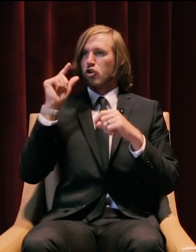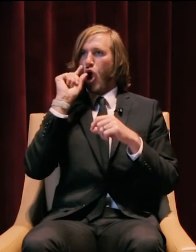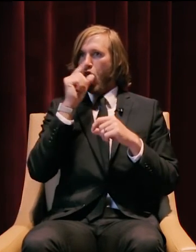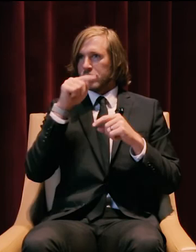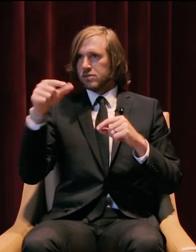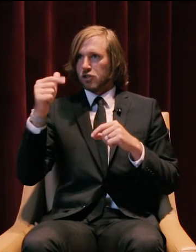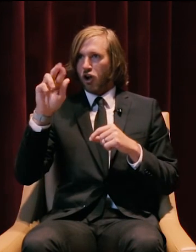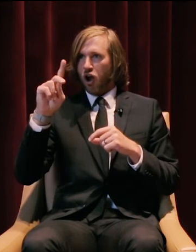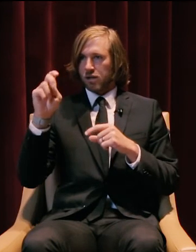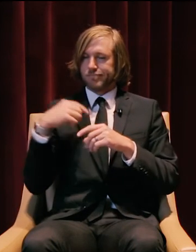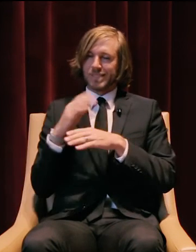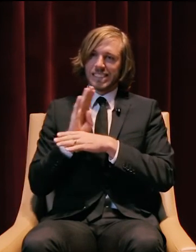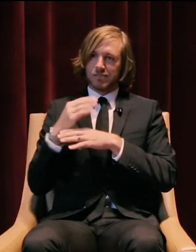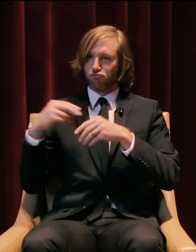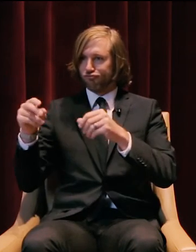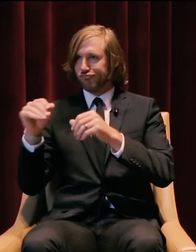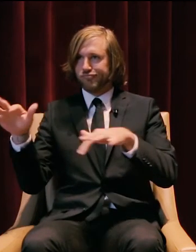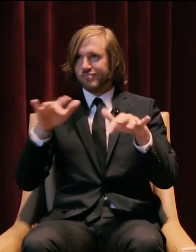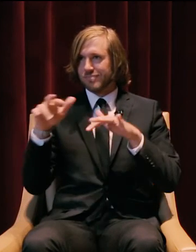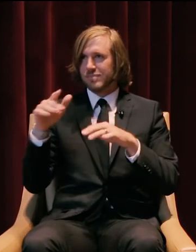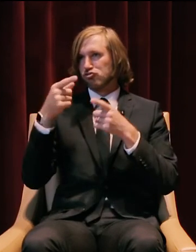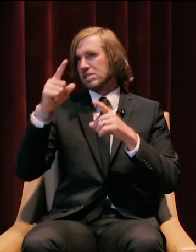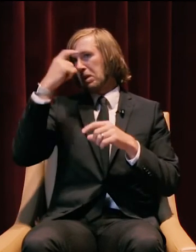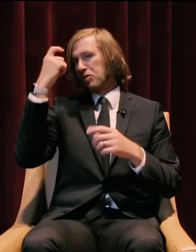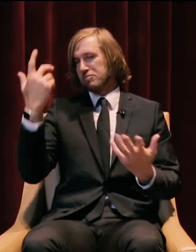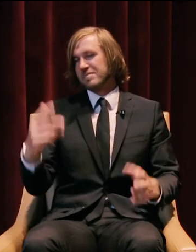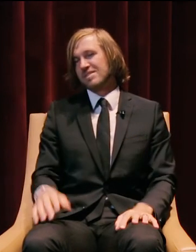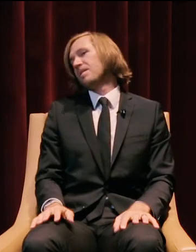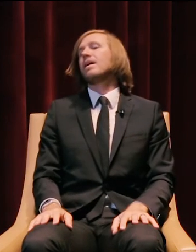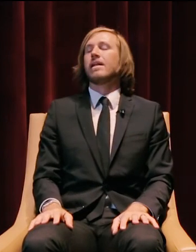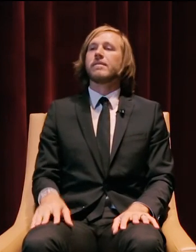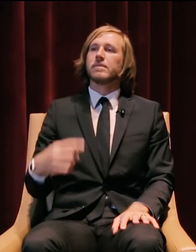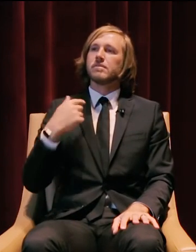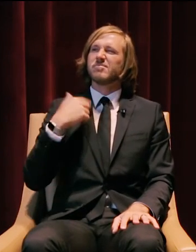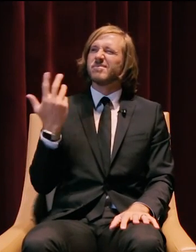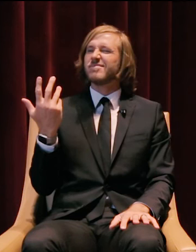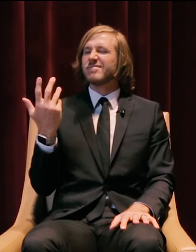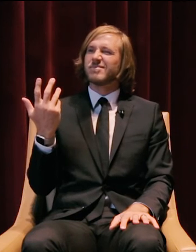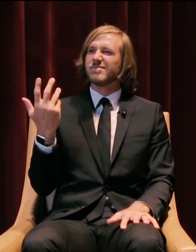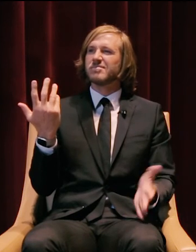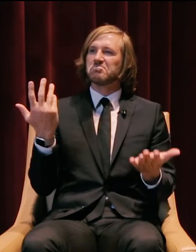so that keeps me busy during the summer. And so I'm kind of a